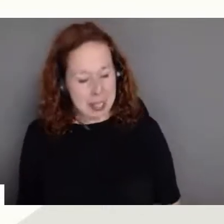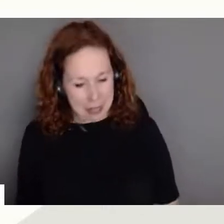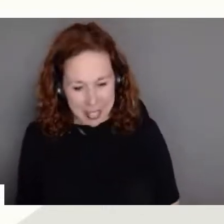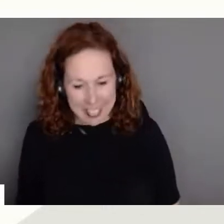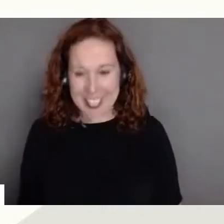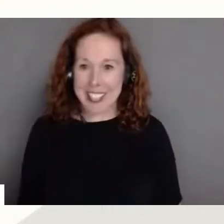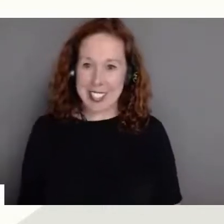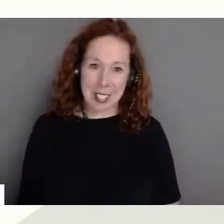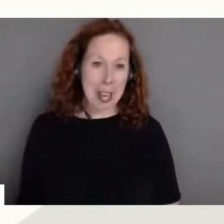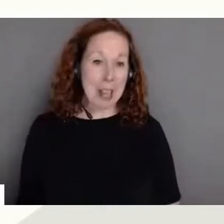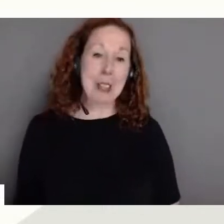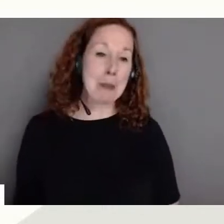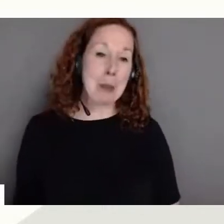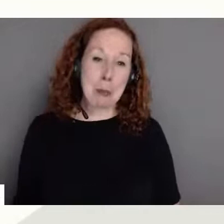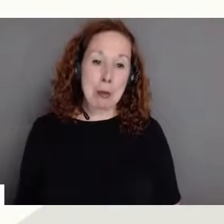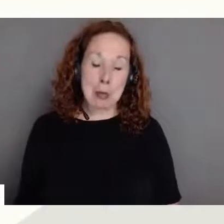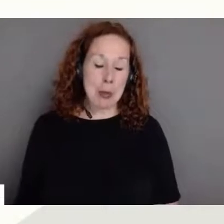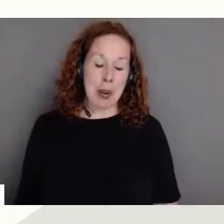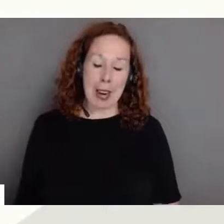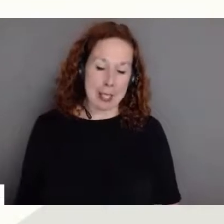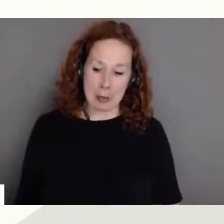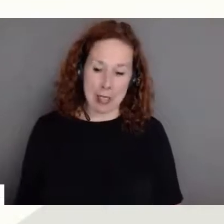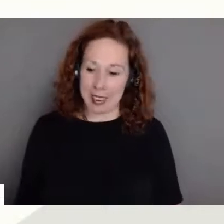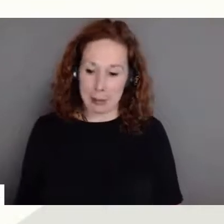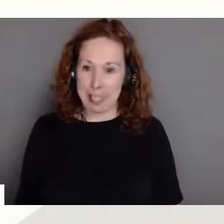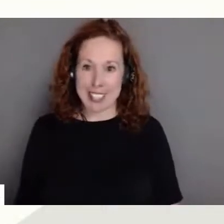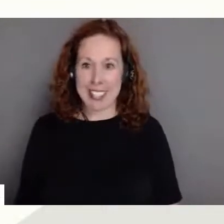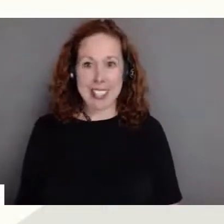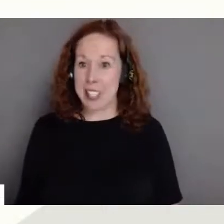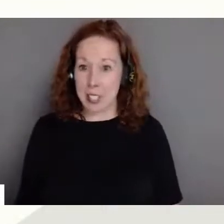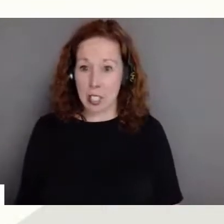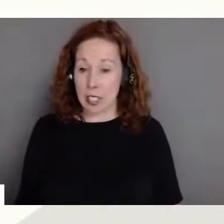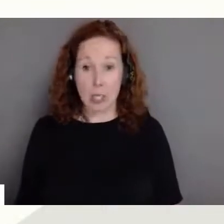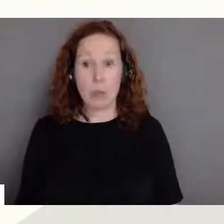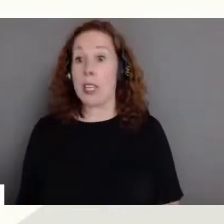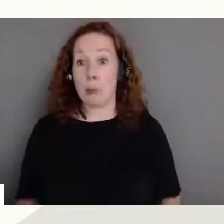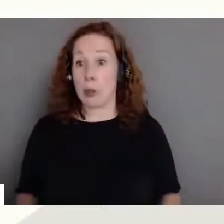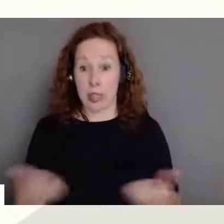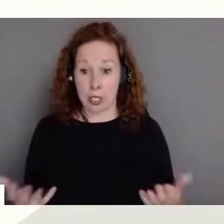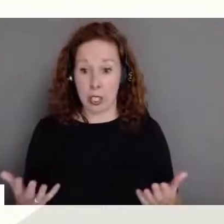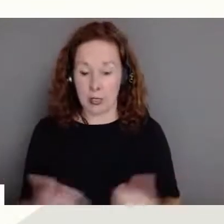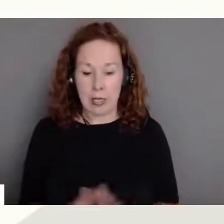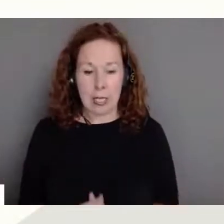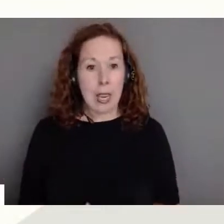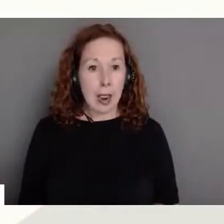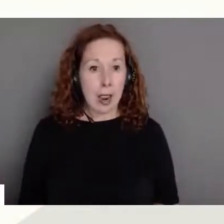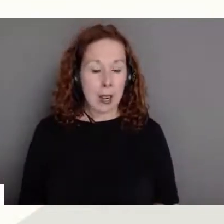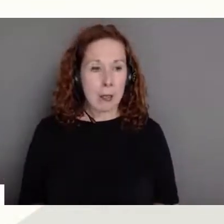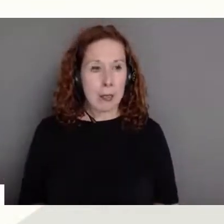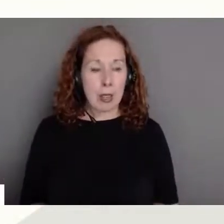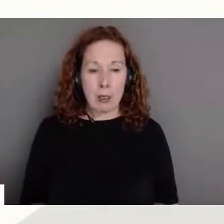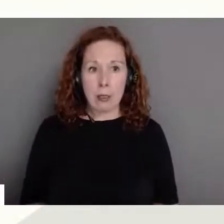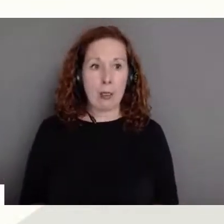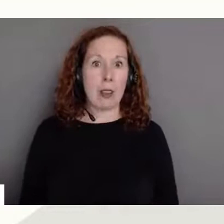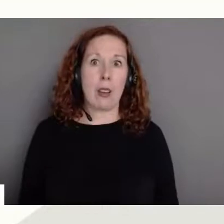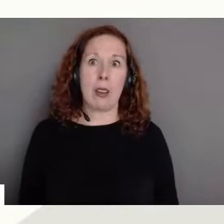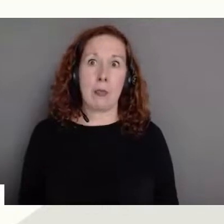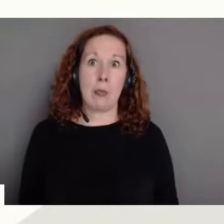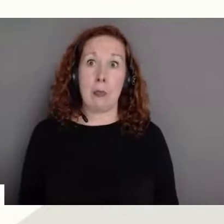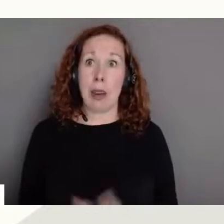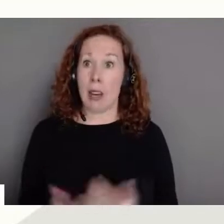How did I find this? It's such a, most people I do know. ask me that because it is such a unique profession. Yeah.